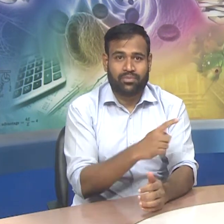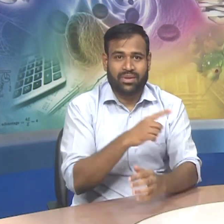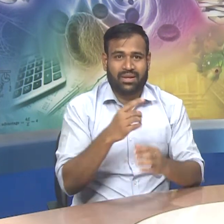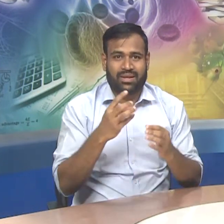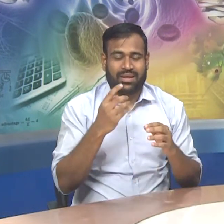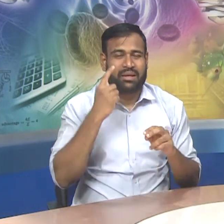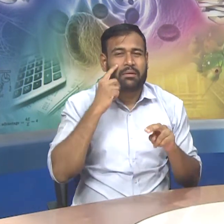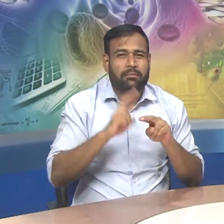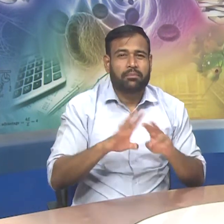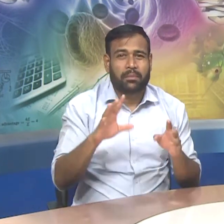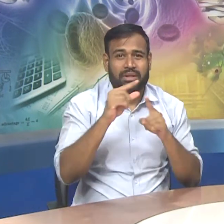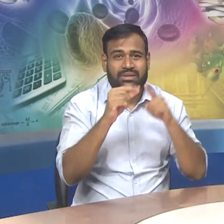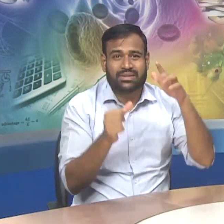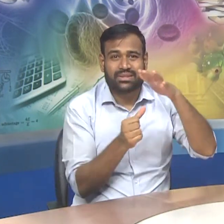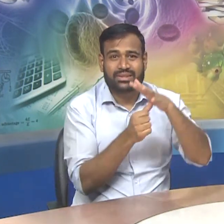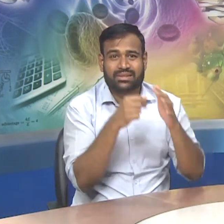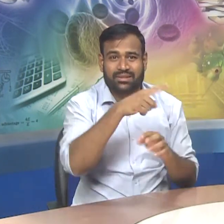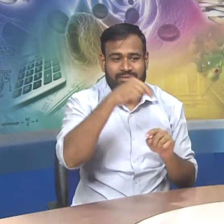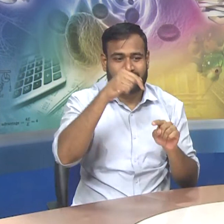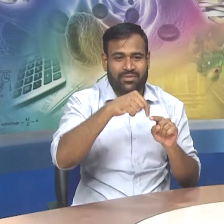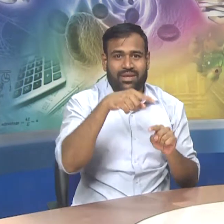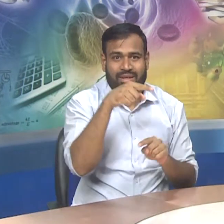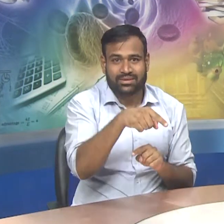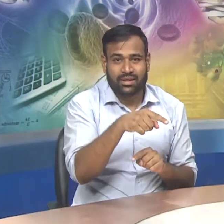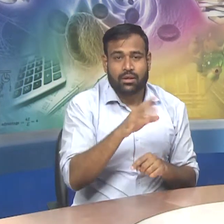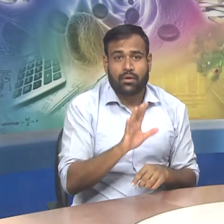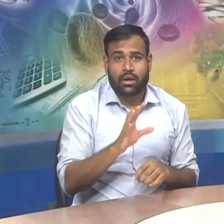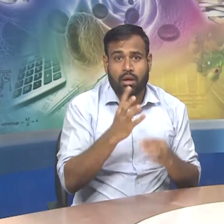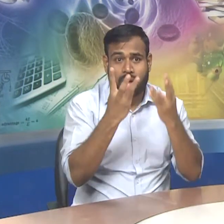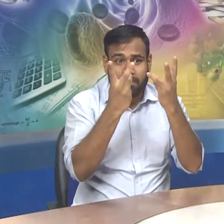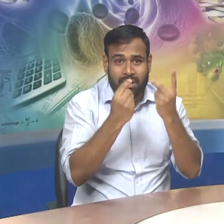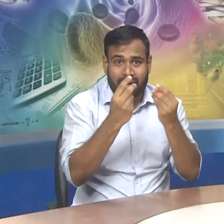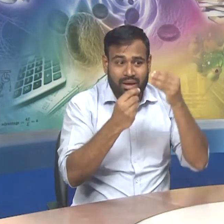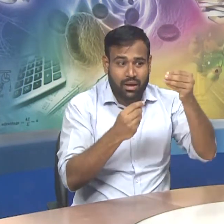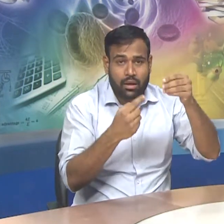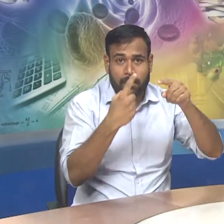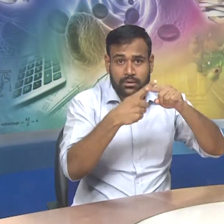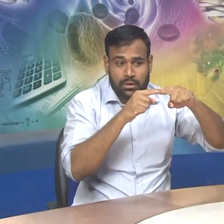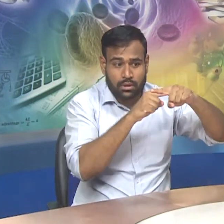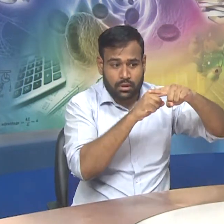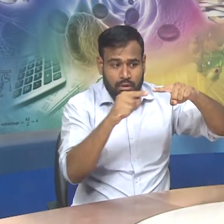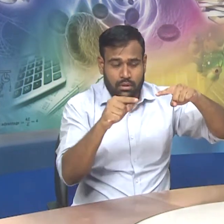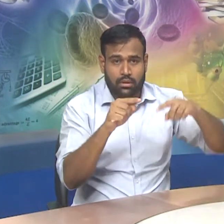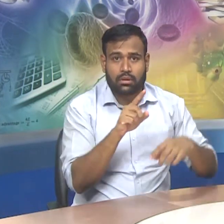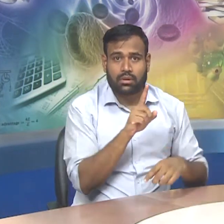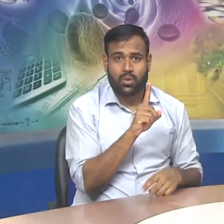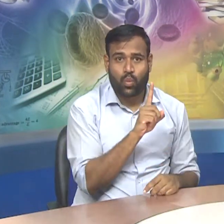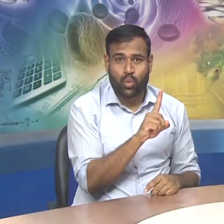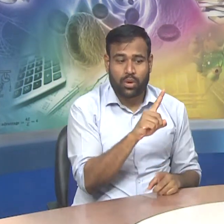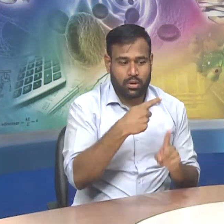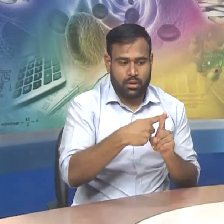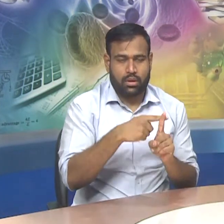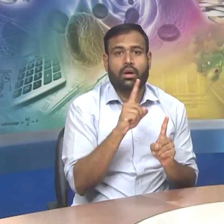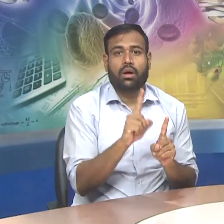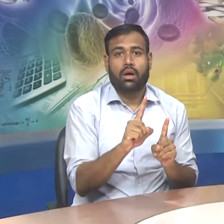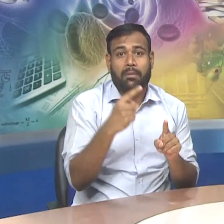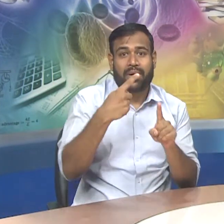And in this case, since only the president is to be elected, so the division